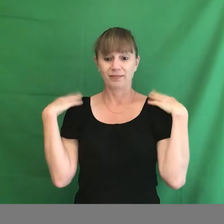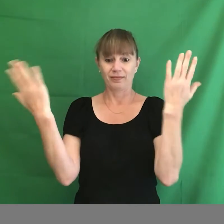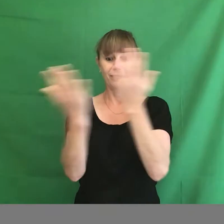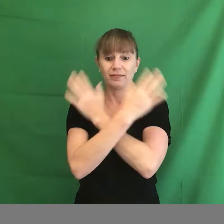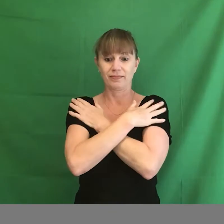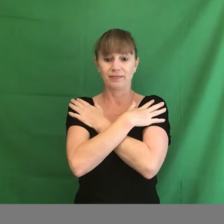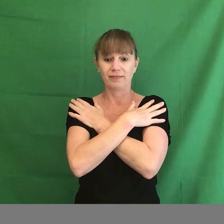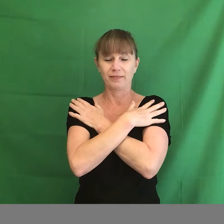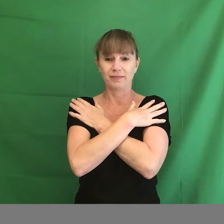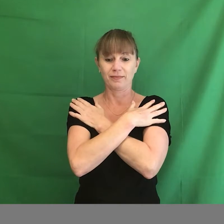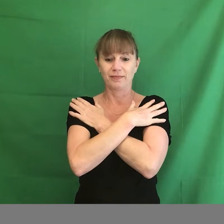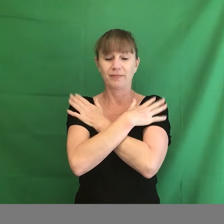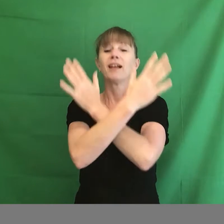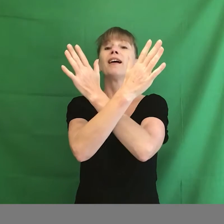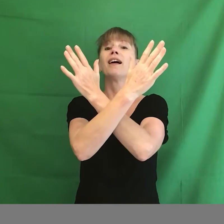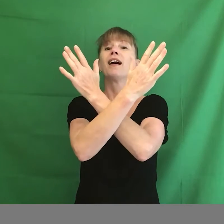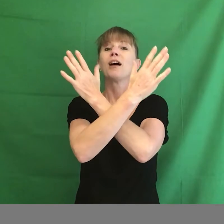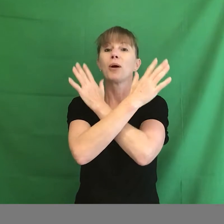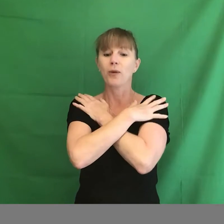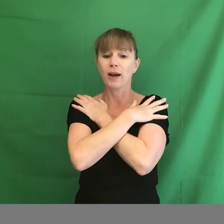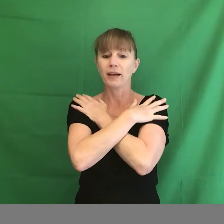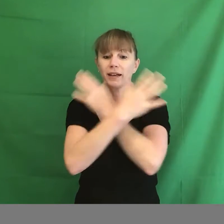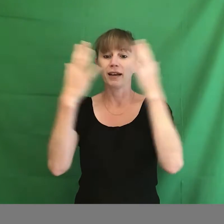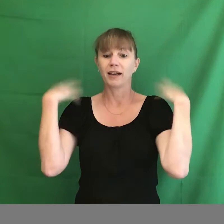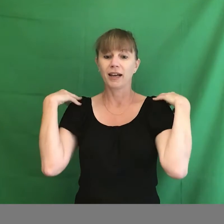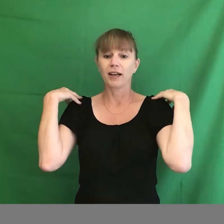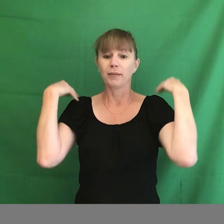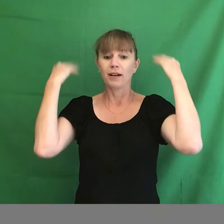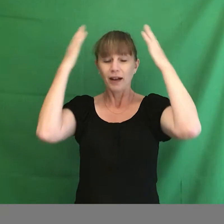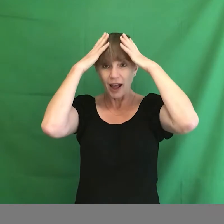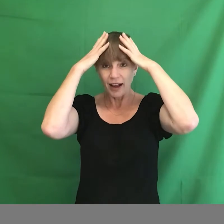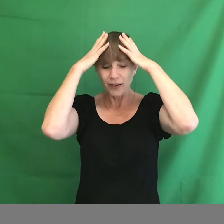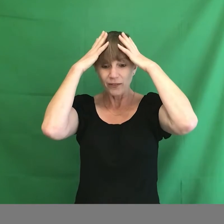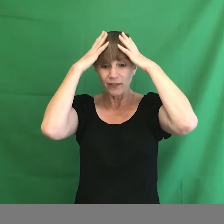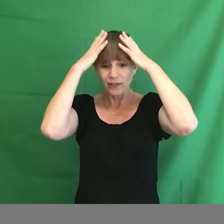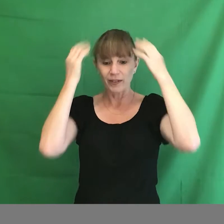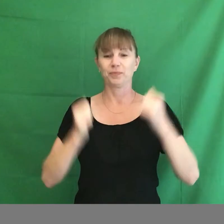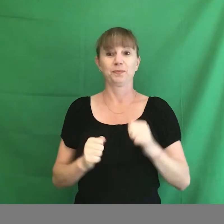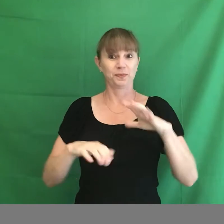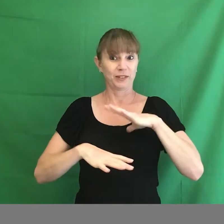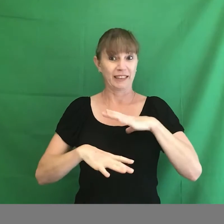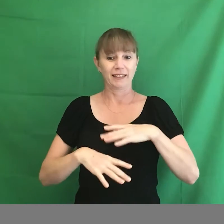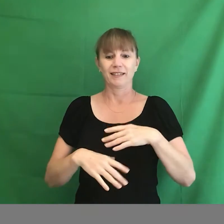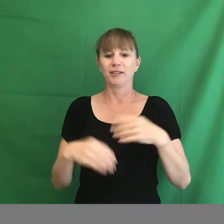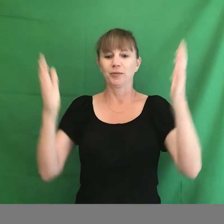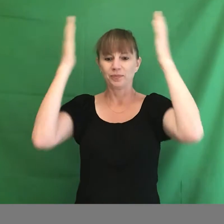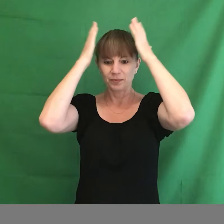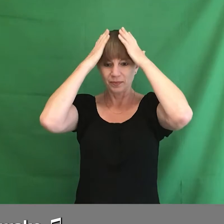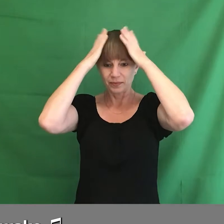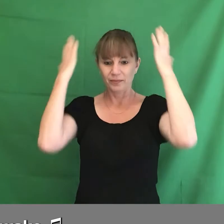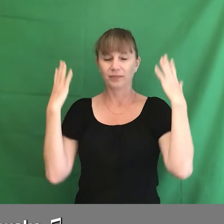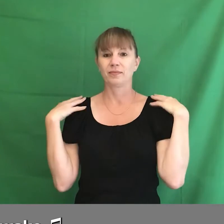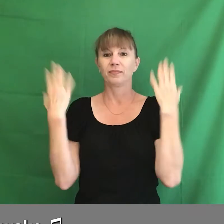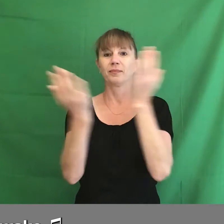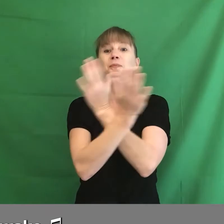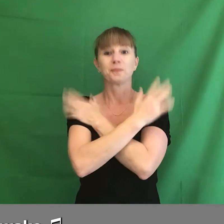alive, alert, awake. And then we stay there. I'm awake, alert, alive. Let's try that. Ready?